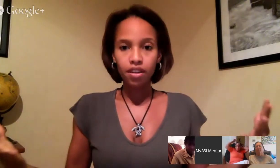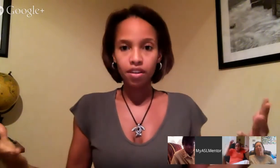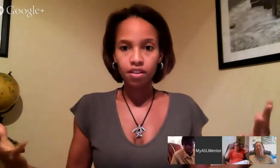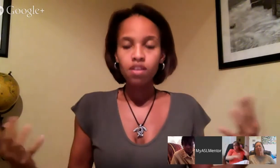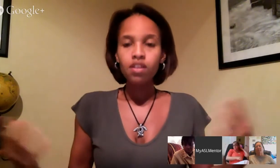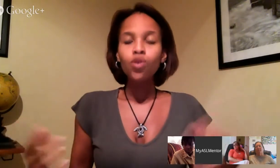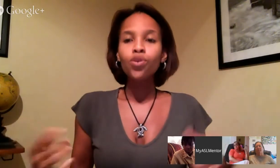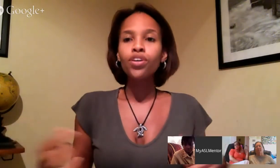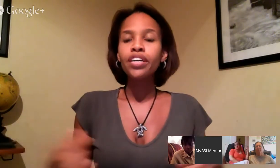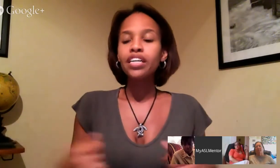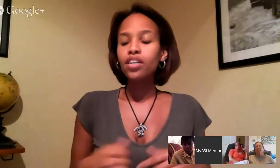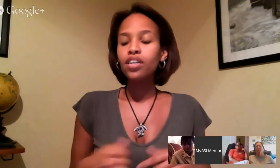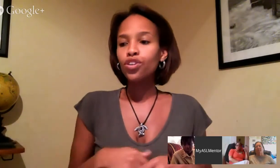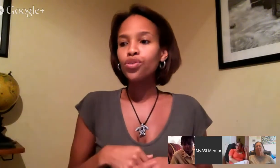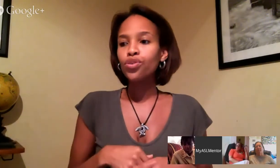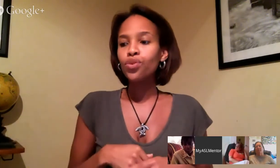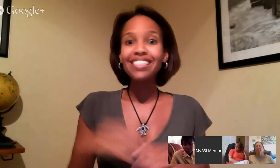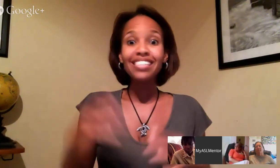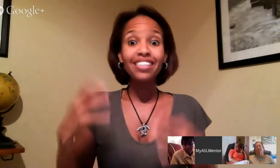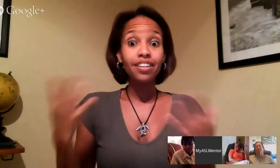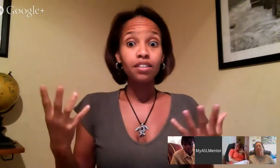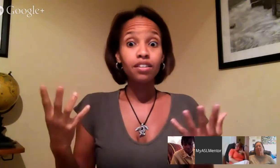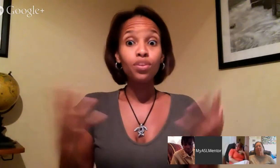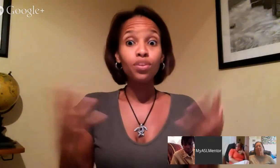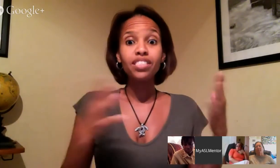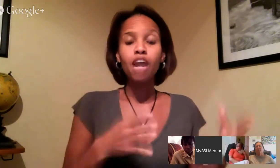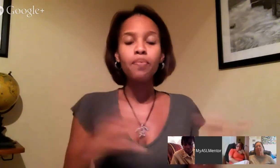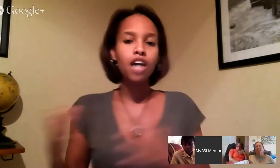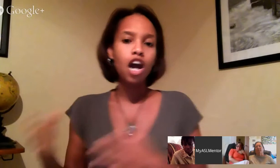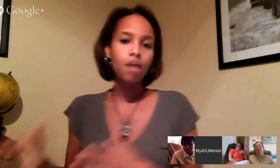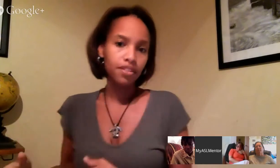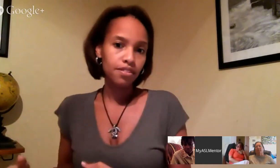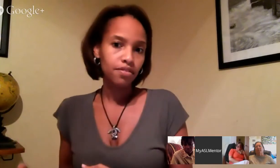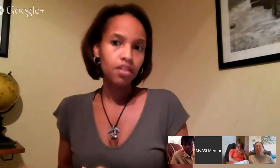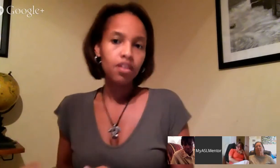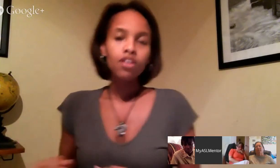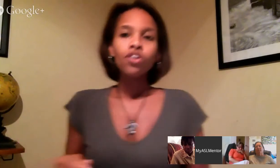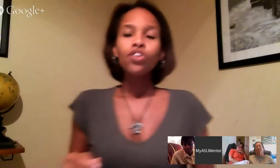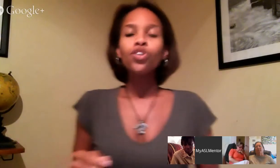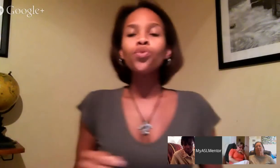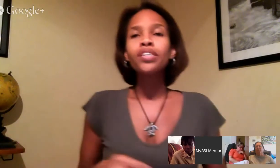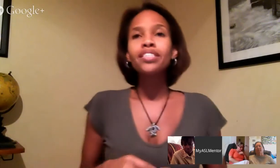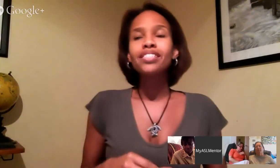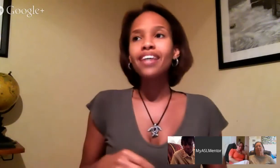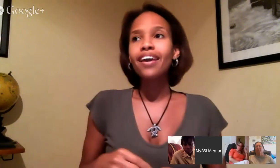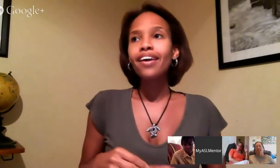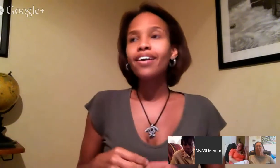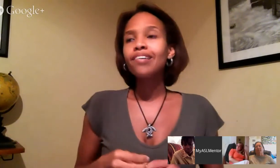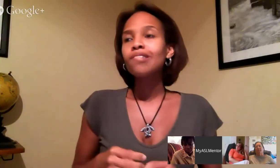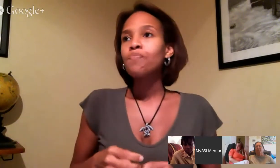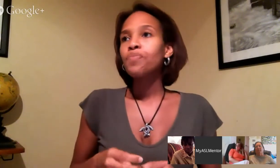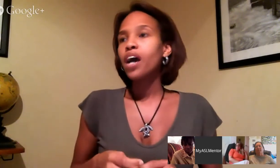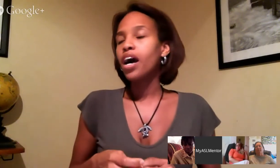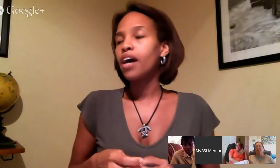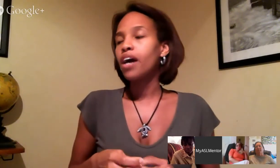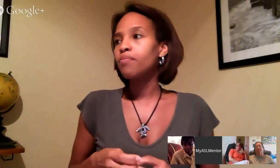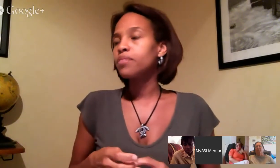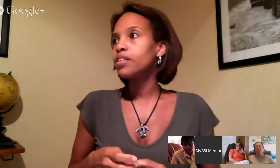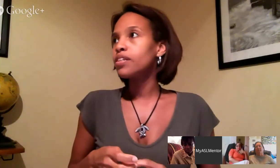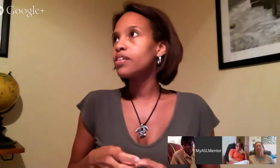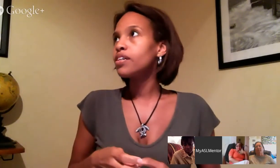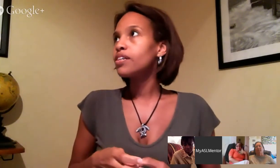topic or a new idea with a topic comment. You wouldn't say,